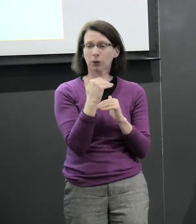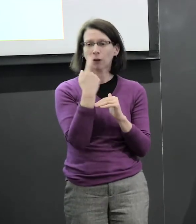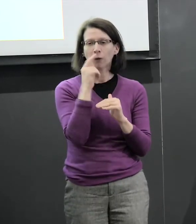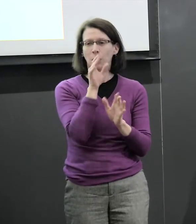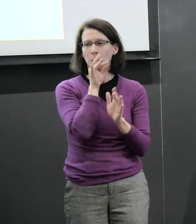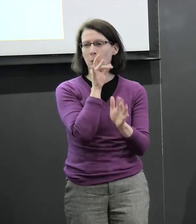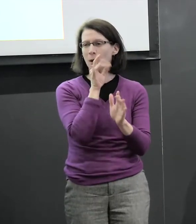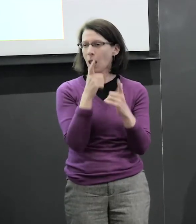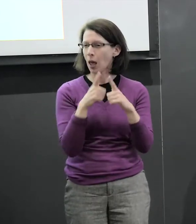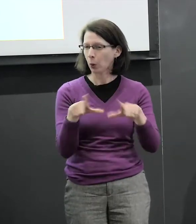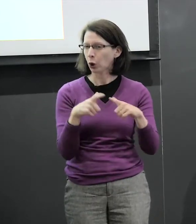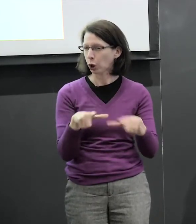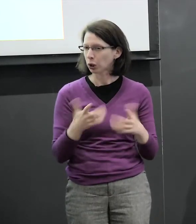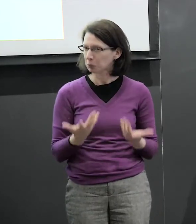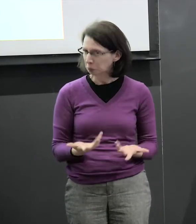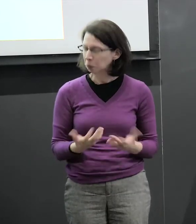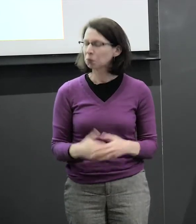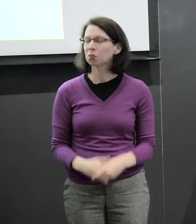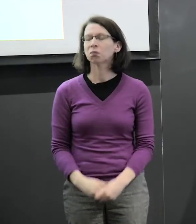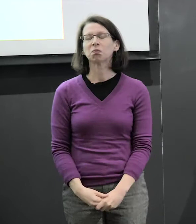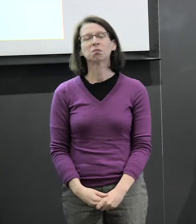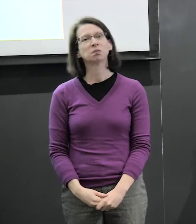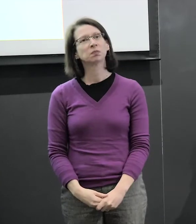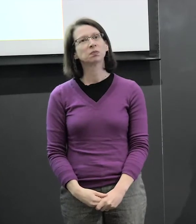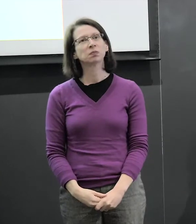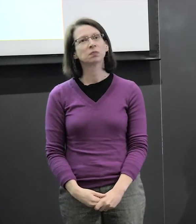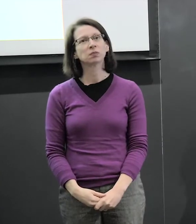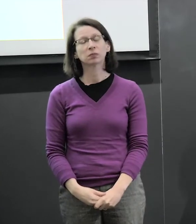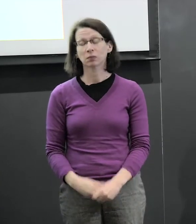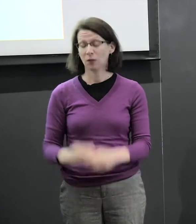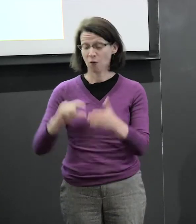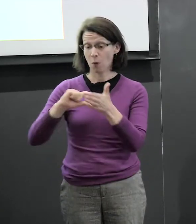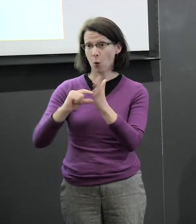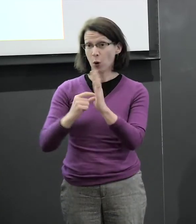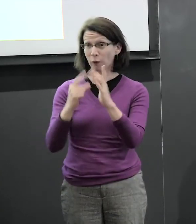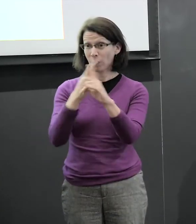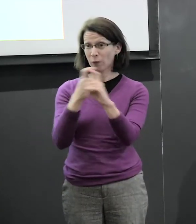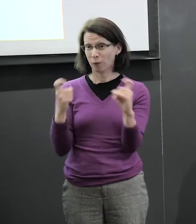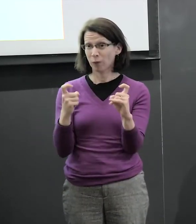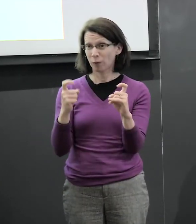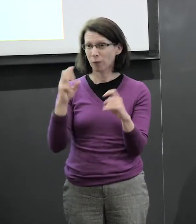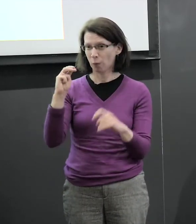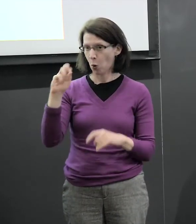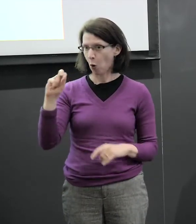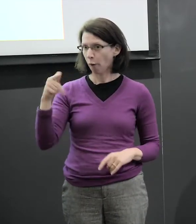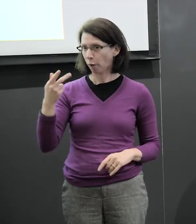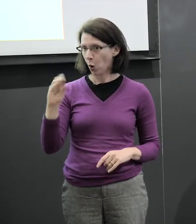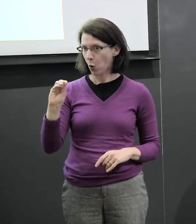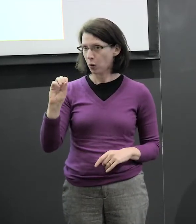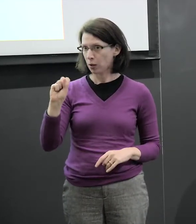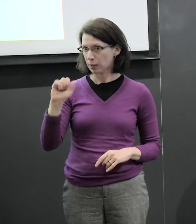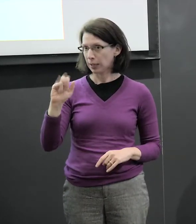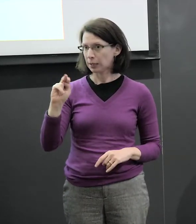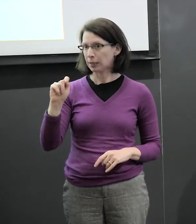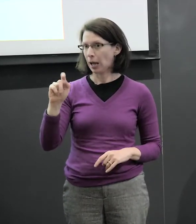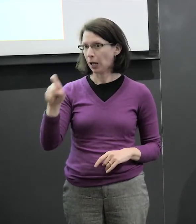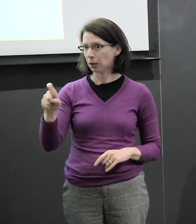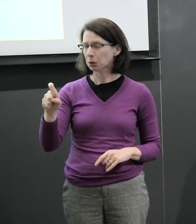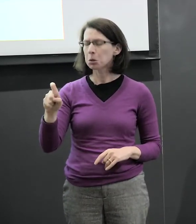spoken language. Now, in morphosyntax, it's relatively